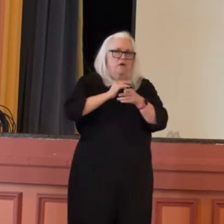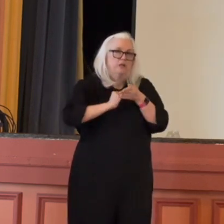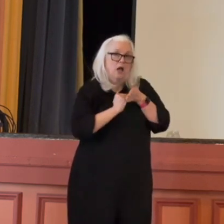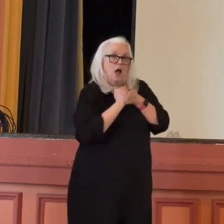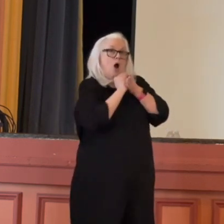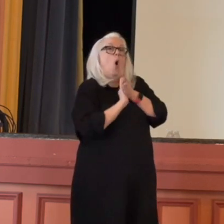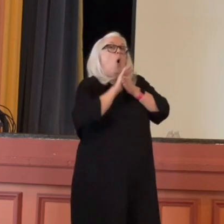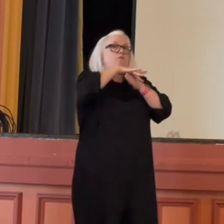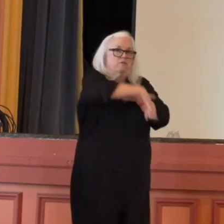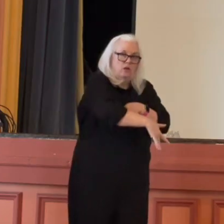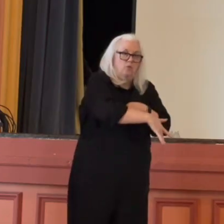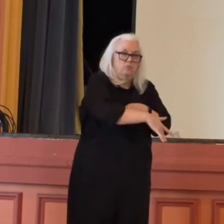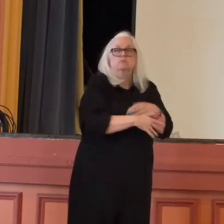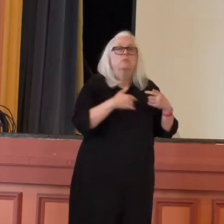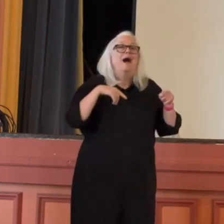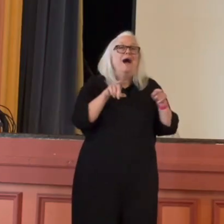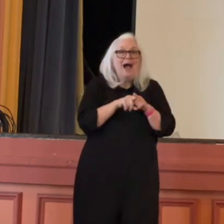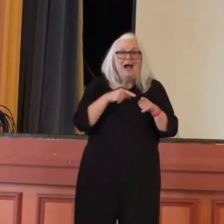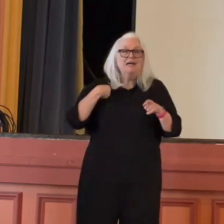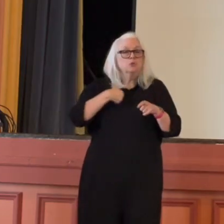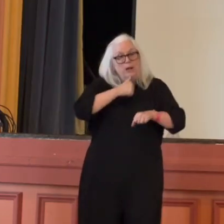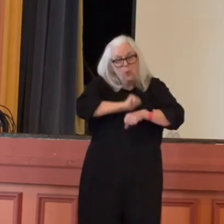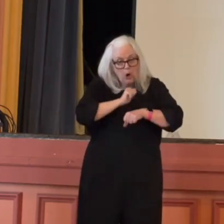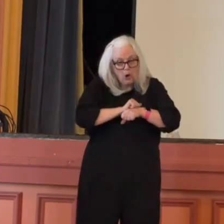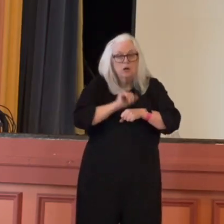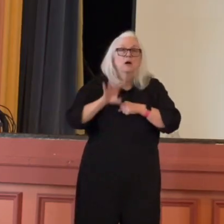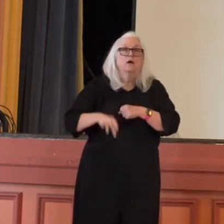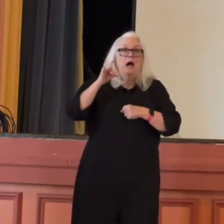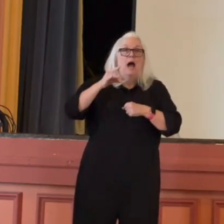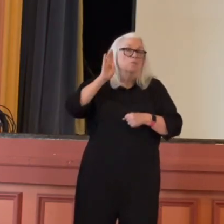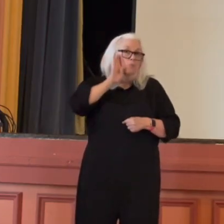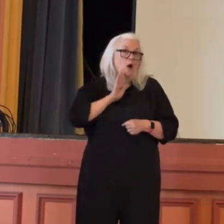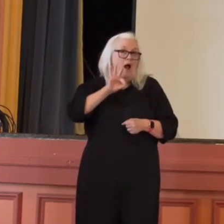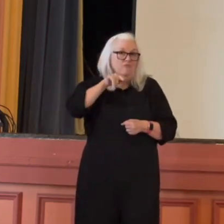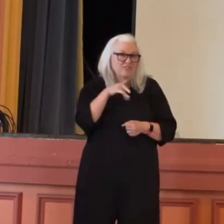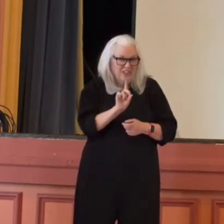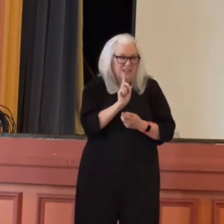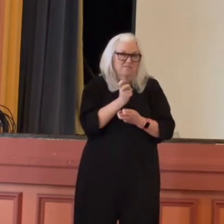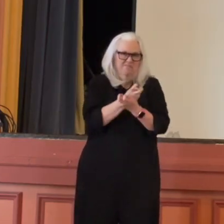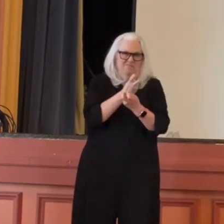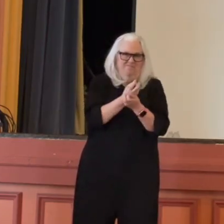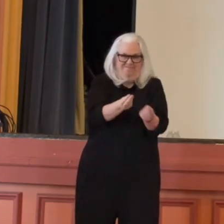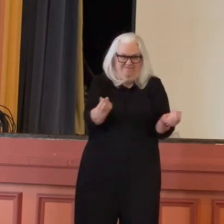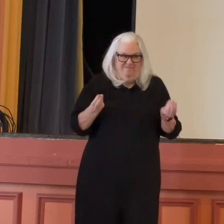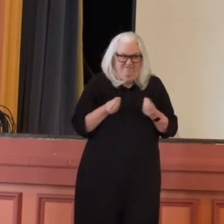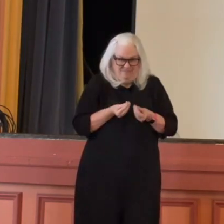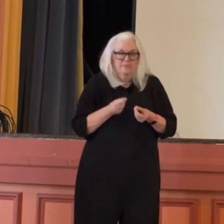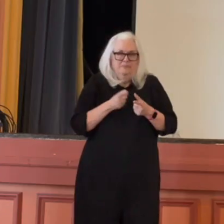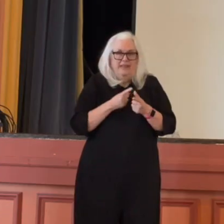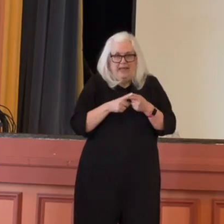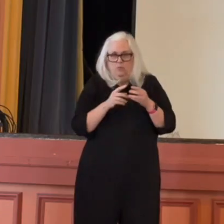with the brownfields as we encounter them during construction, but that's